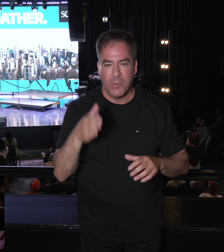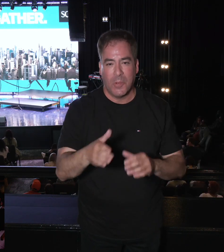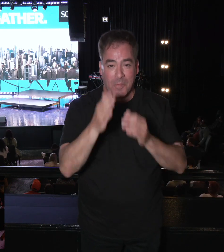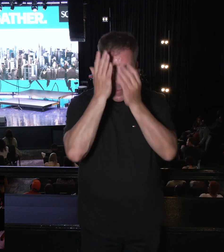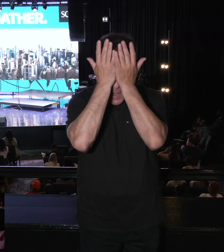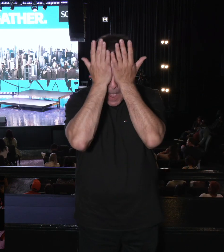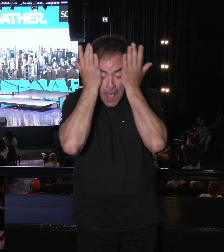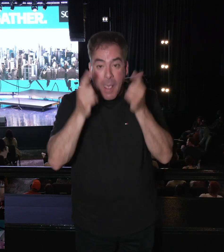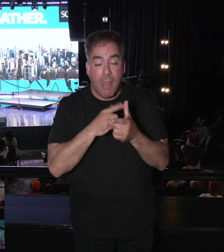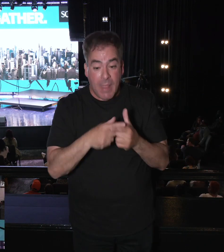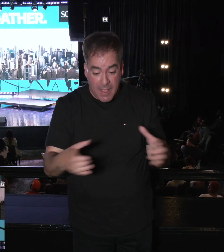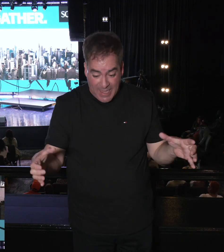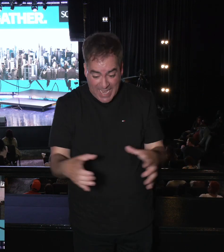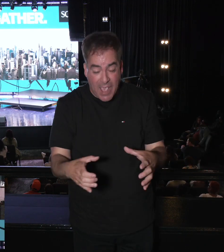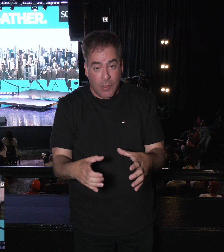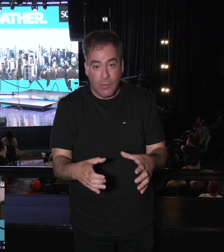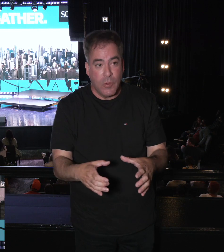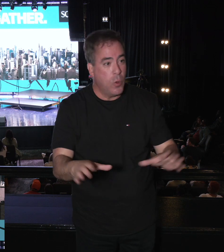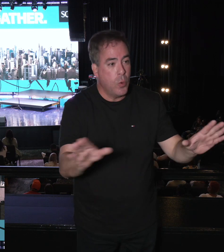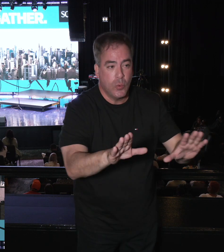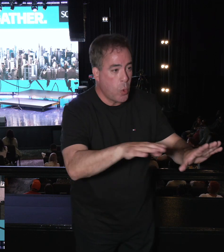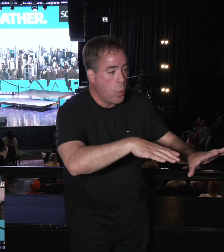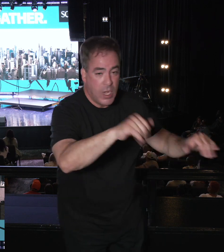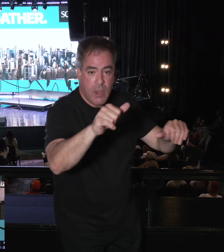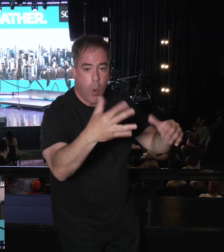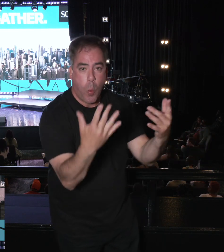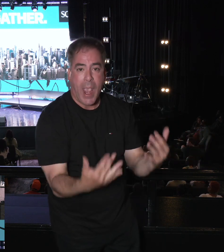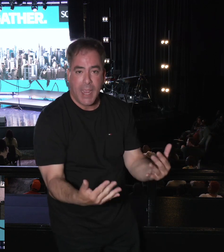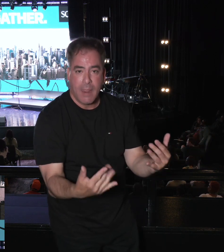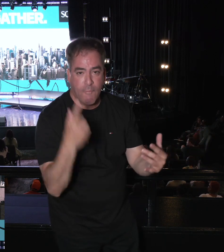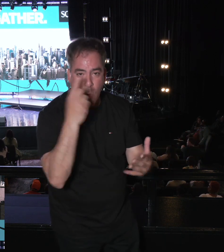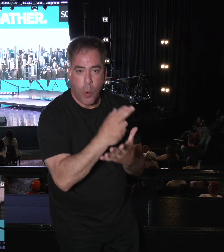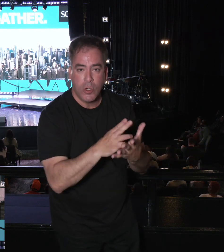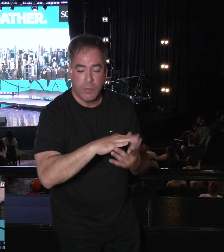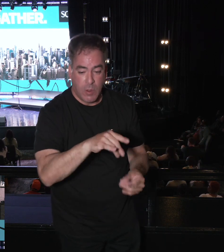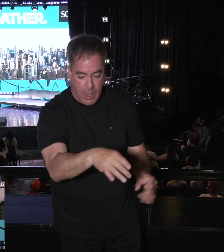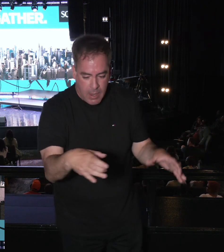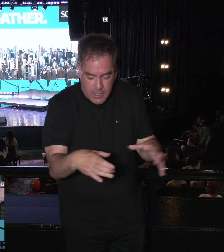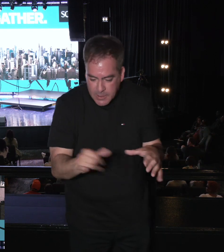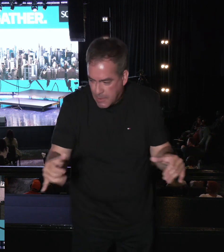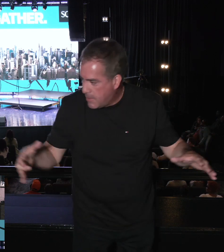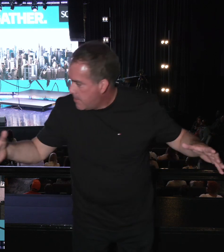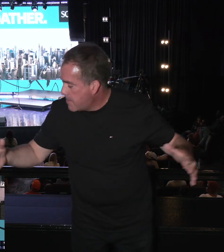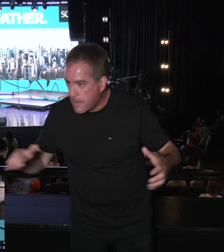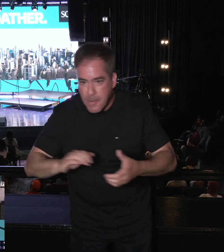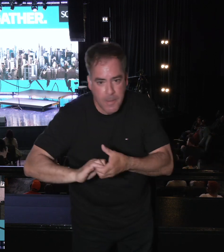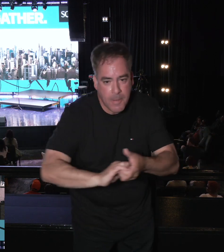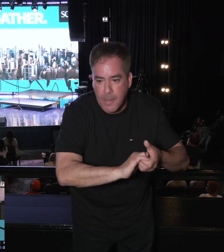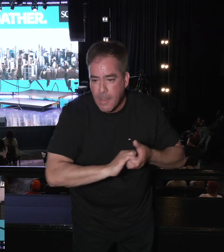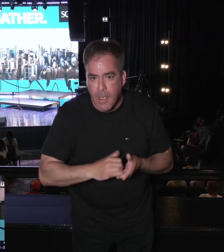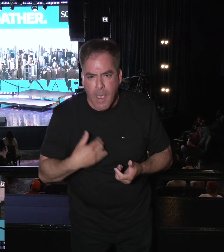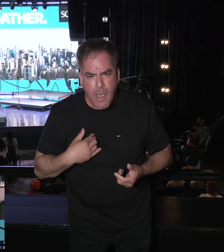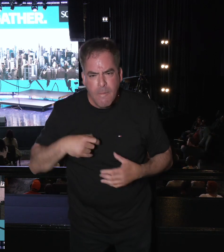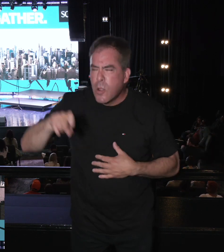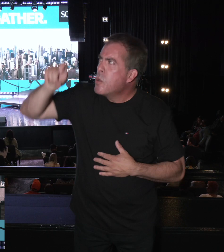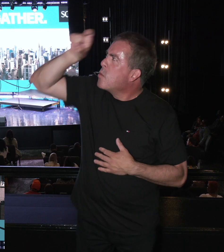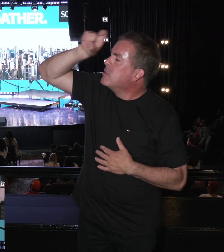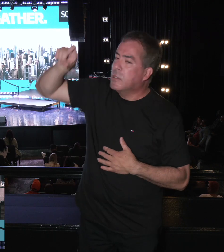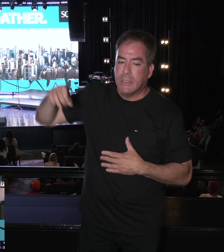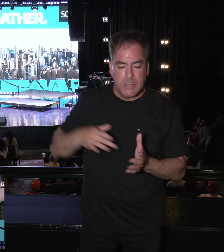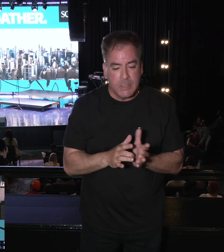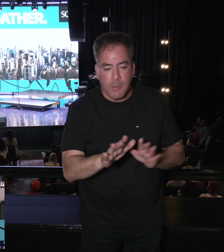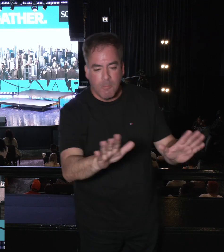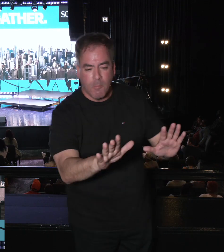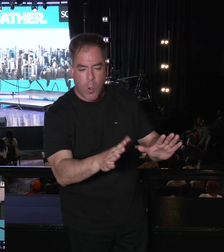Then they gathered. Don't go anywhere. Wait. They gather. It's like they huddle up and they got some questions. And Jesus is